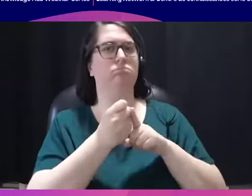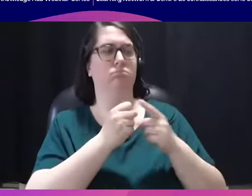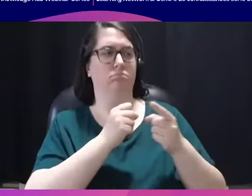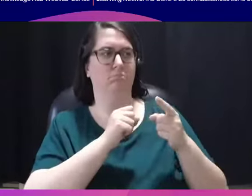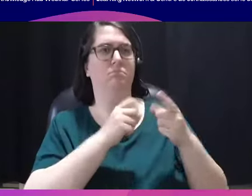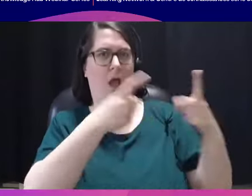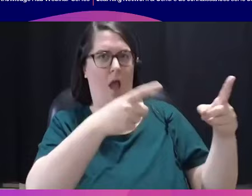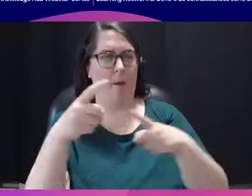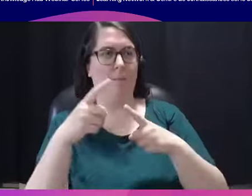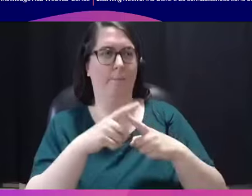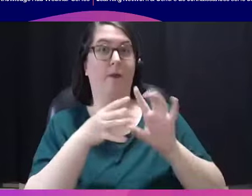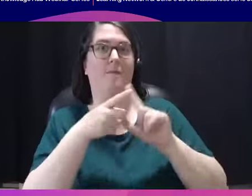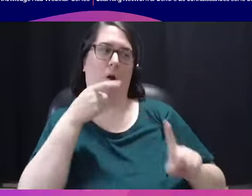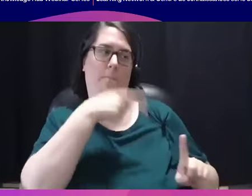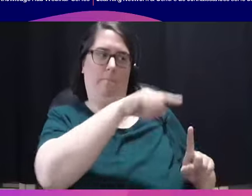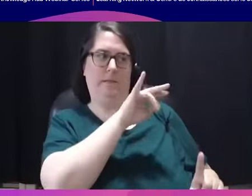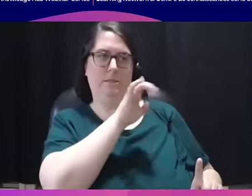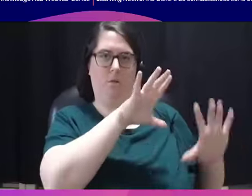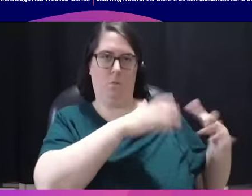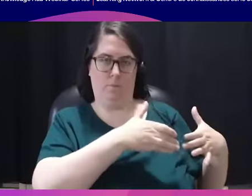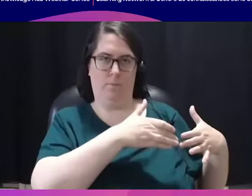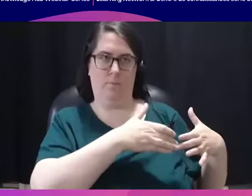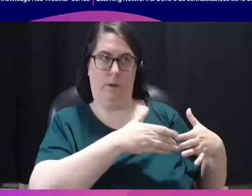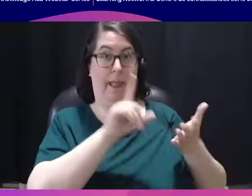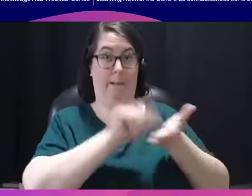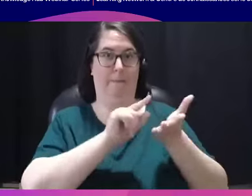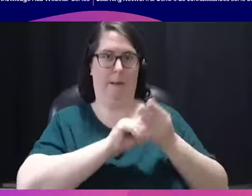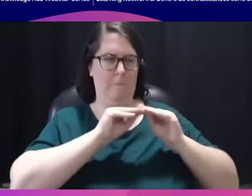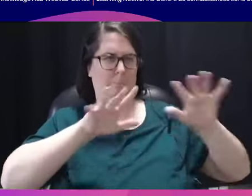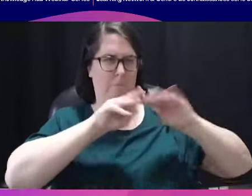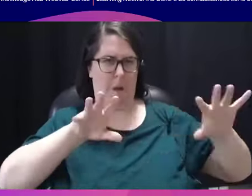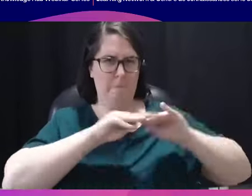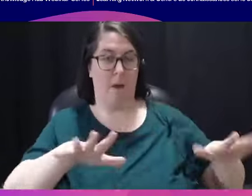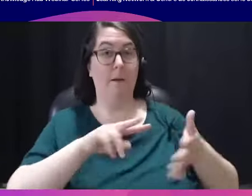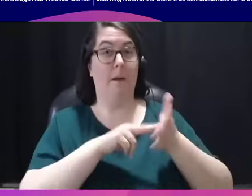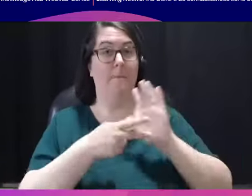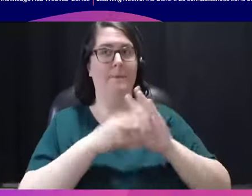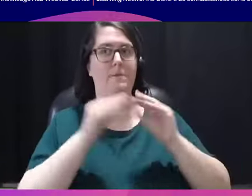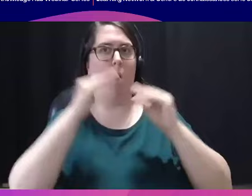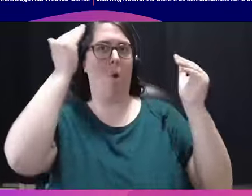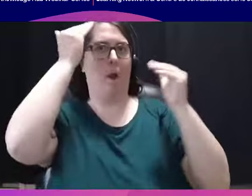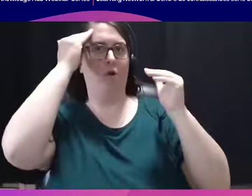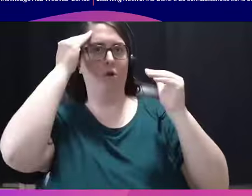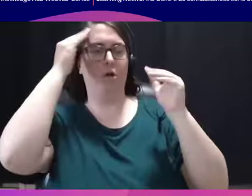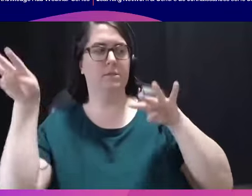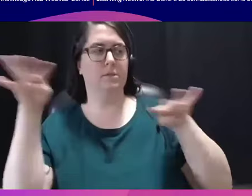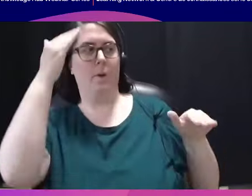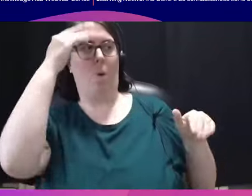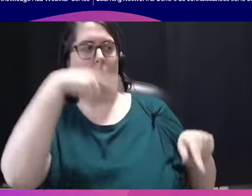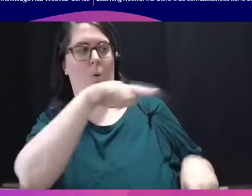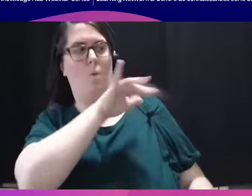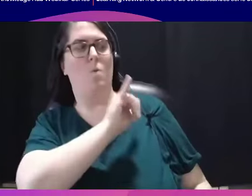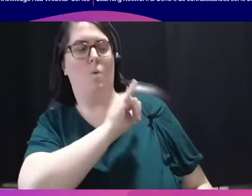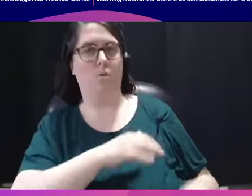incels, and we have seen this also increasingly publicized in the news. Thus, there's an increased awareness and public consciousness around this